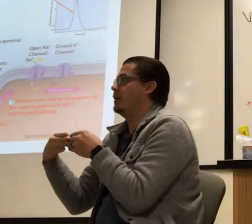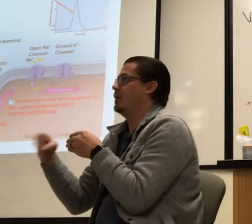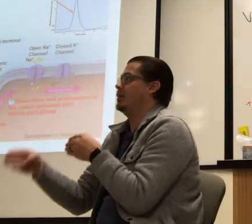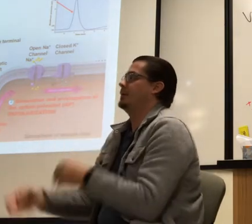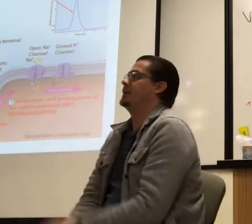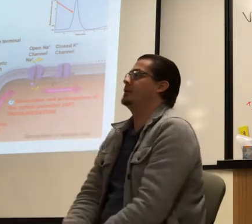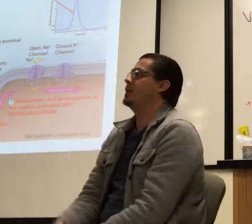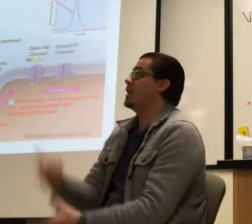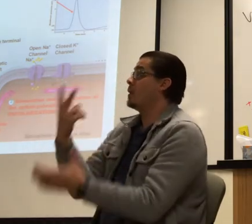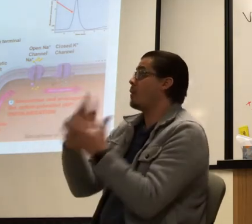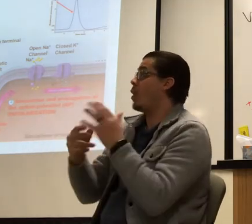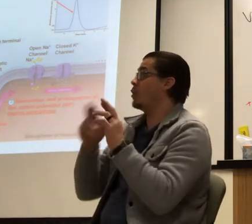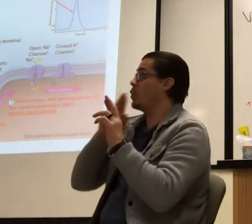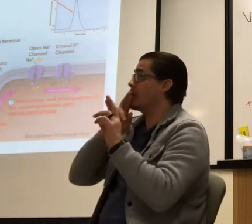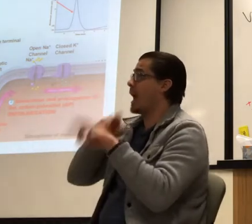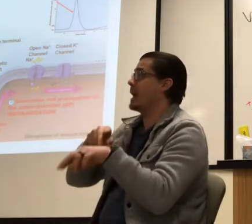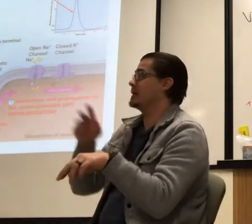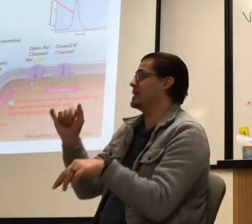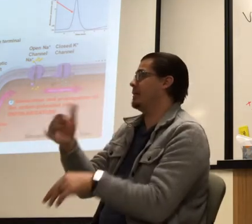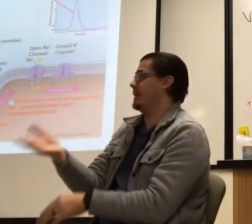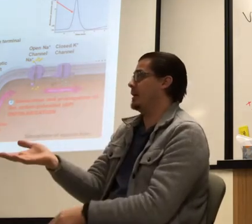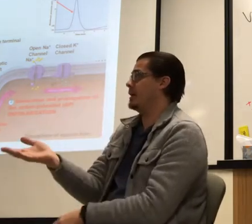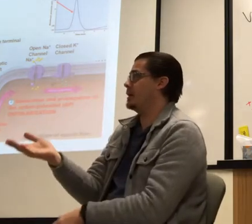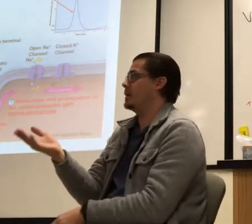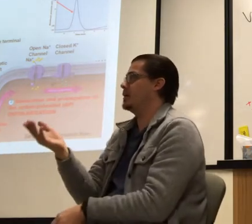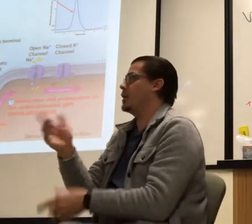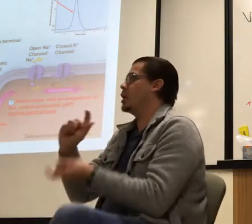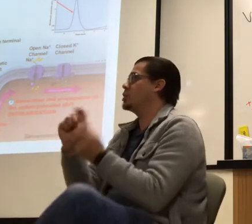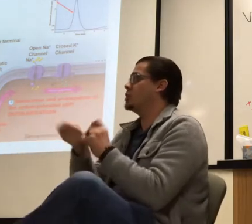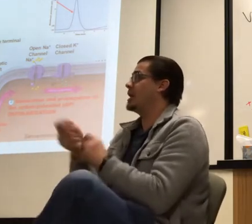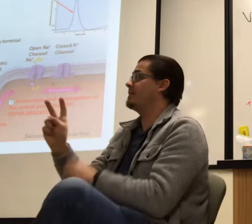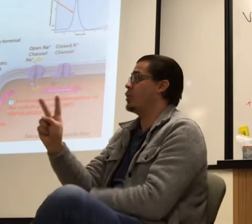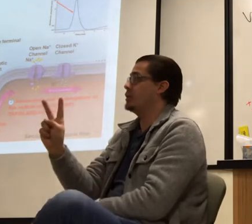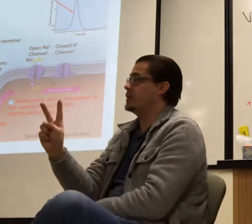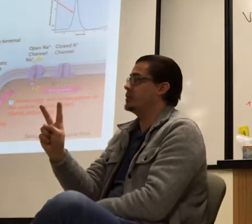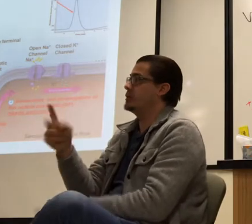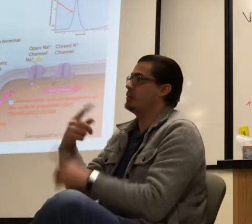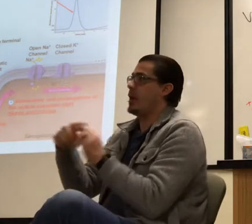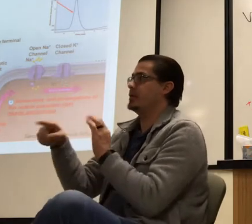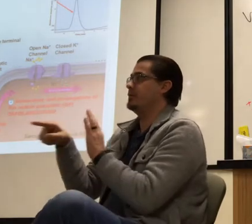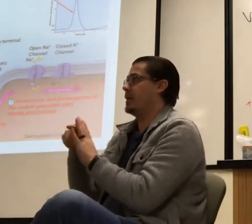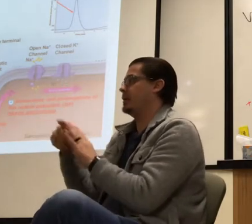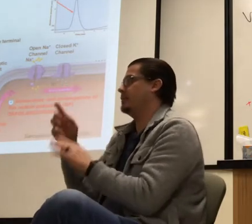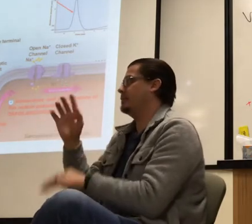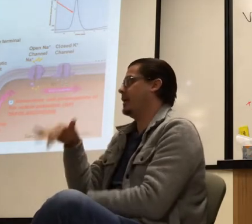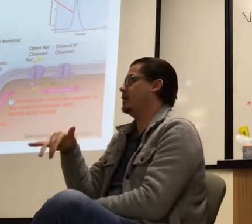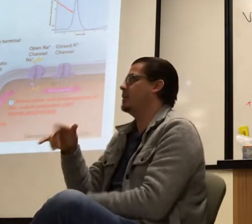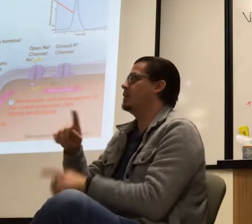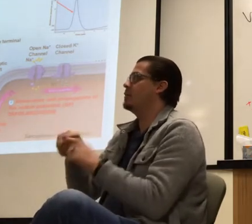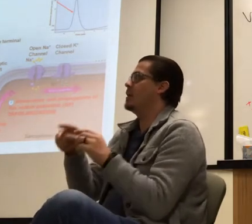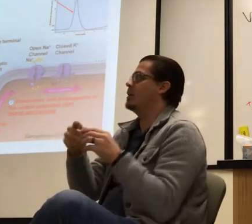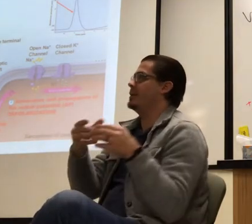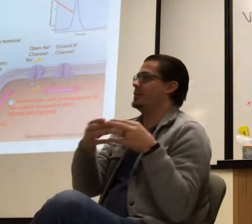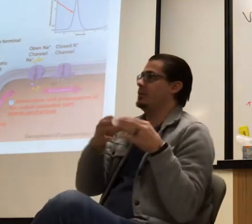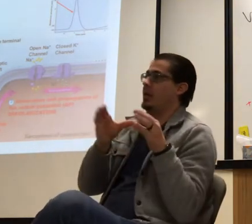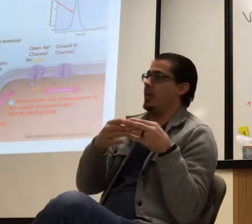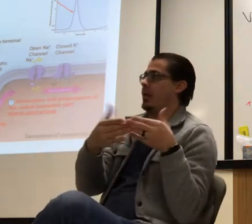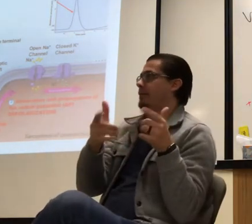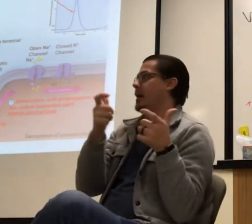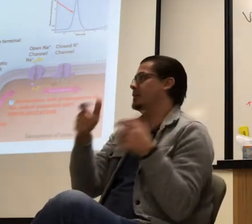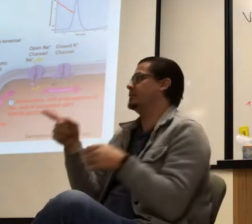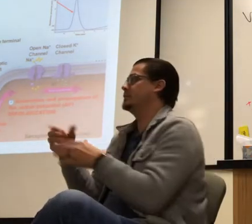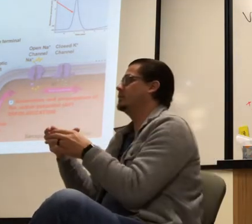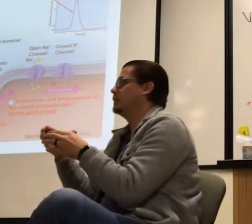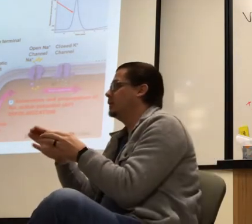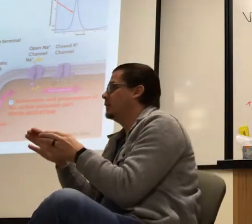They both react to the same thing, a change in voltage. However, these just open and close fast, these open and